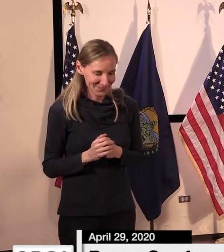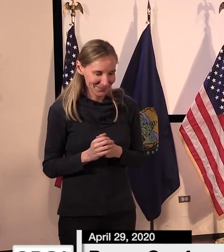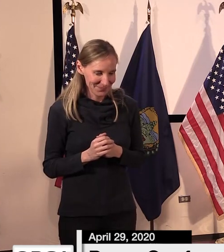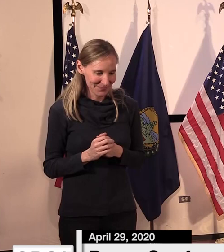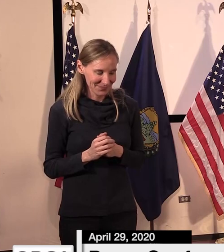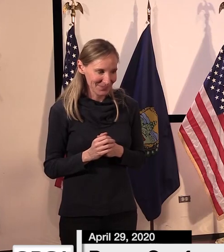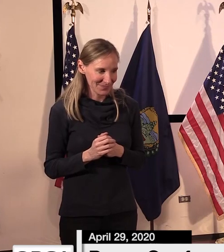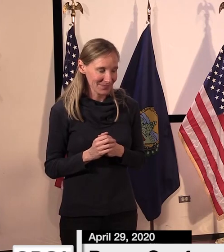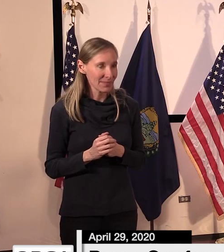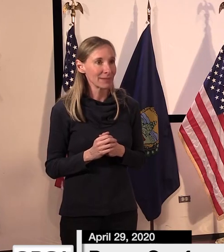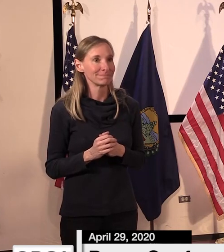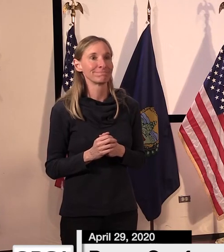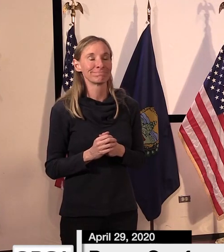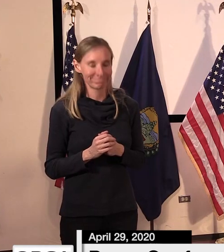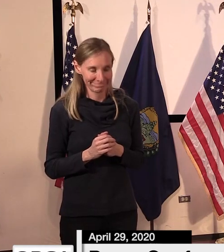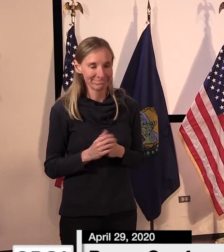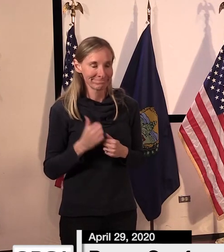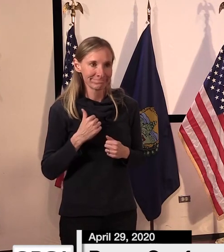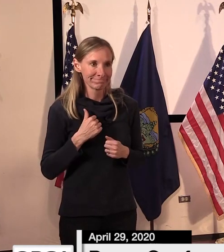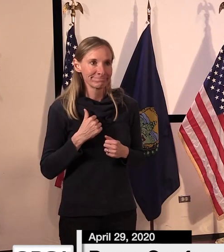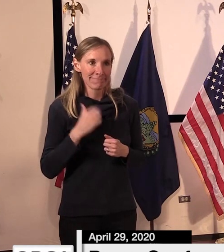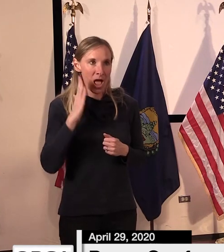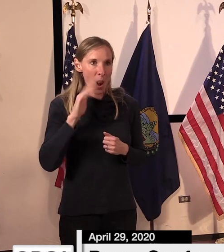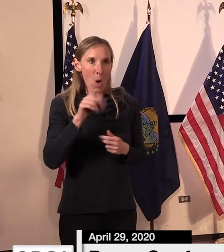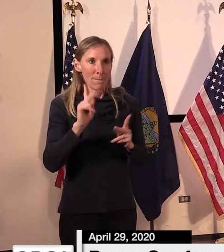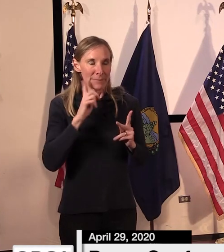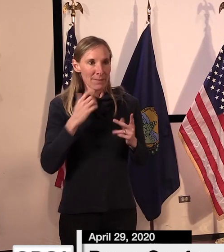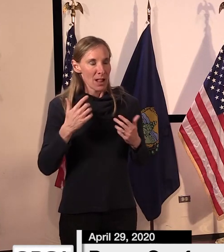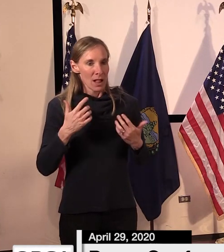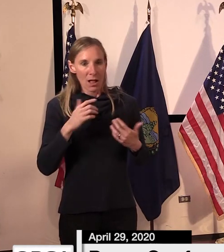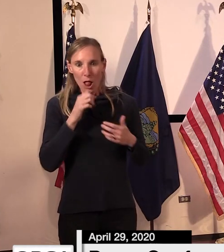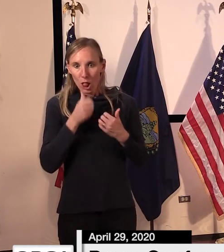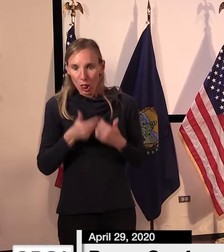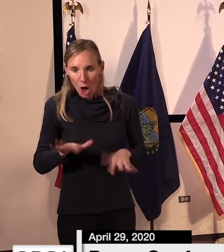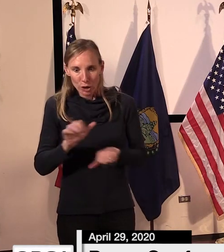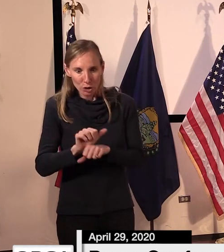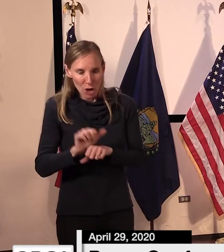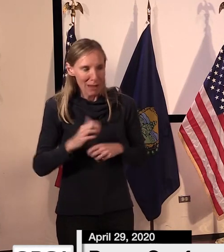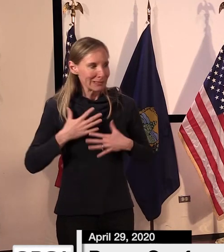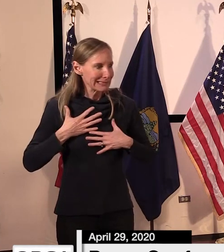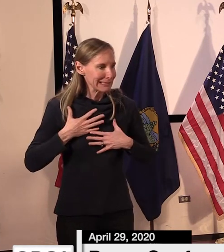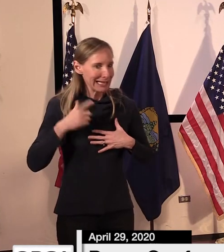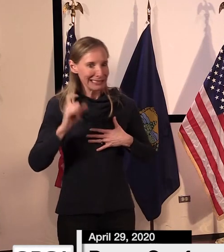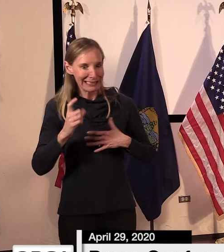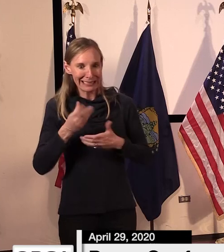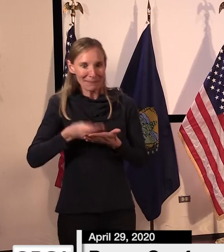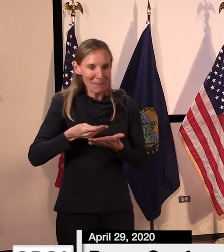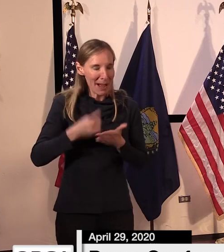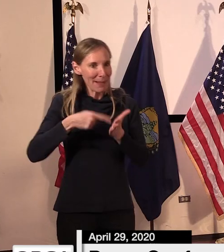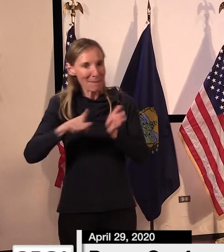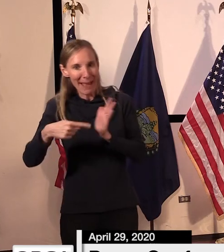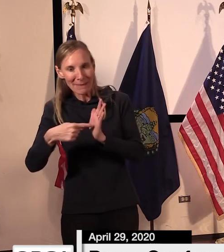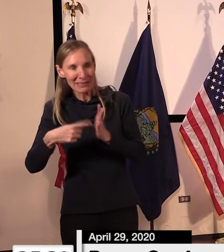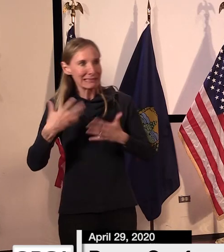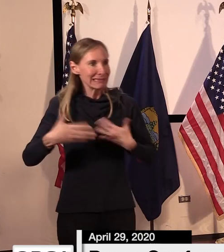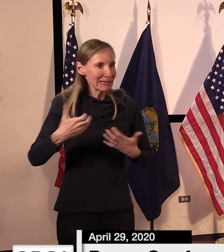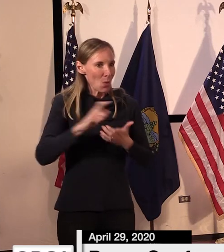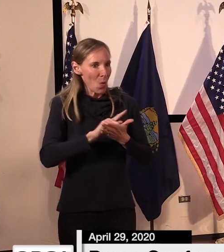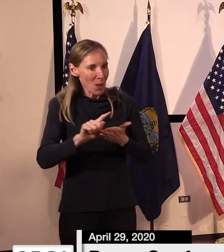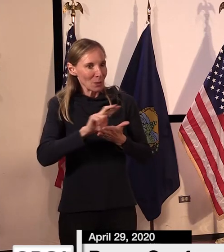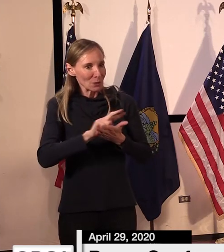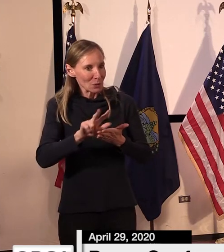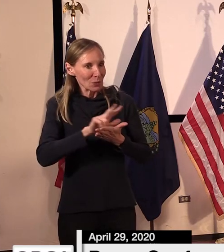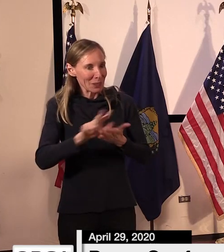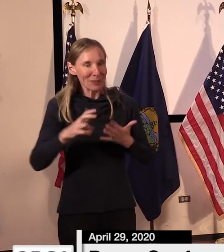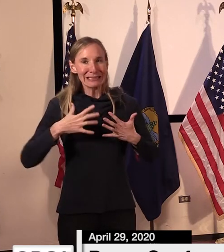I know far too many have waited weeks to receive benefits, and I hope that this provides some relief for them.